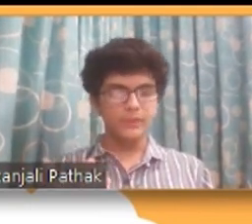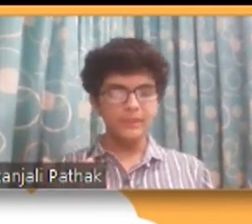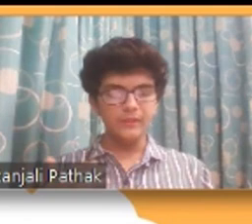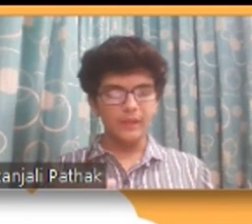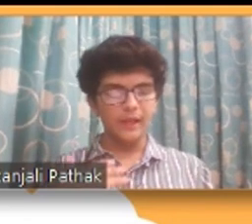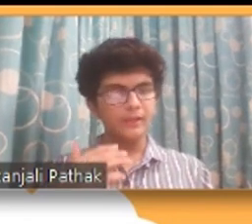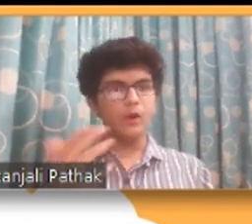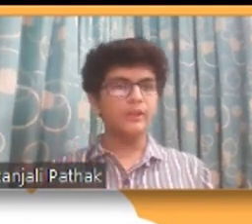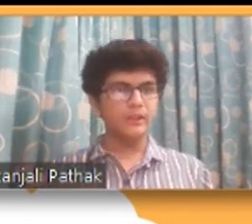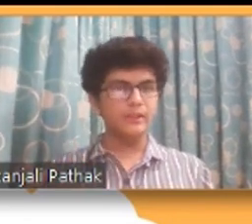and auditory.